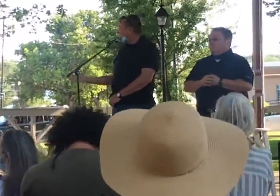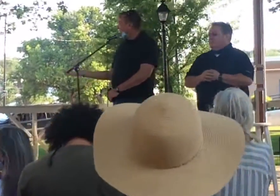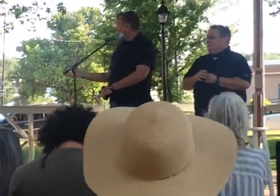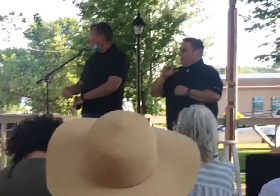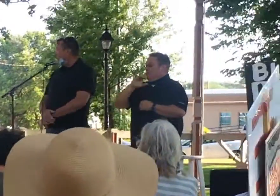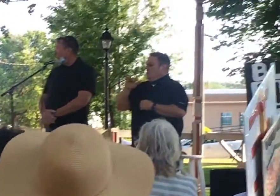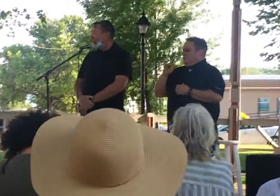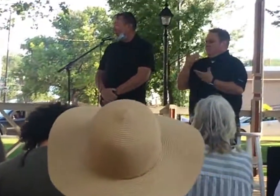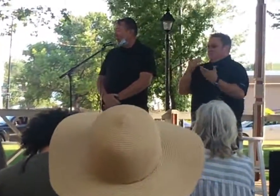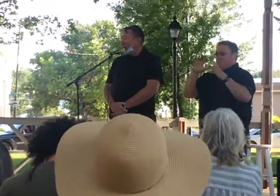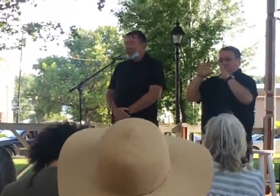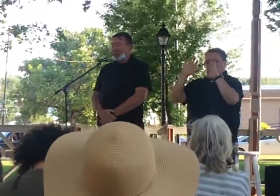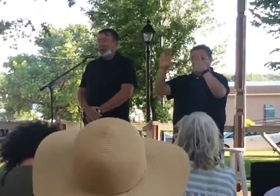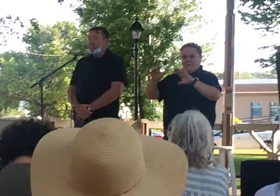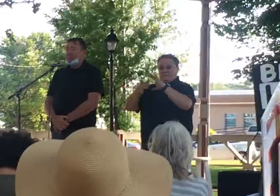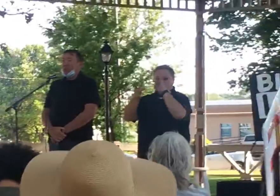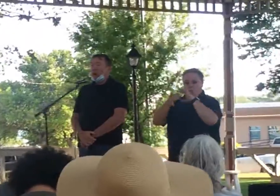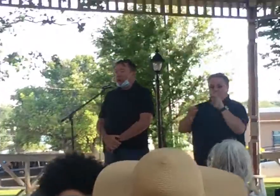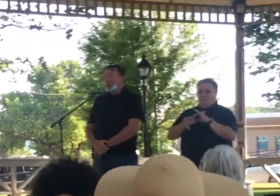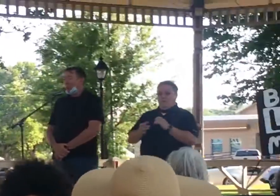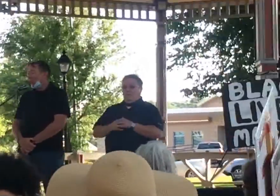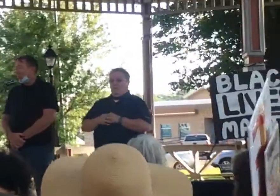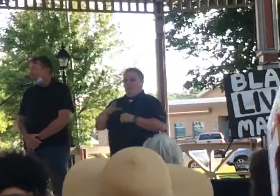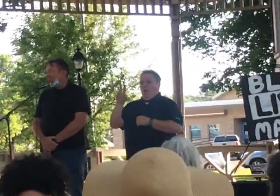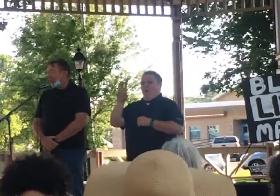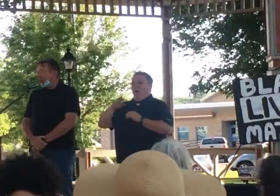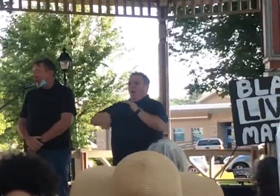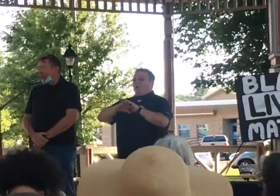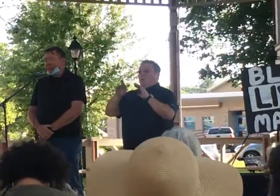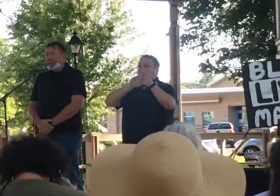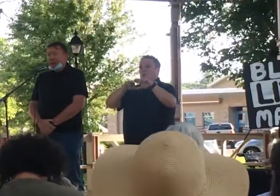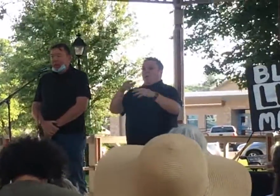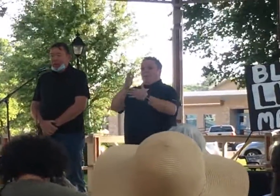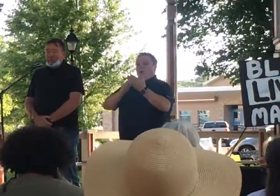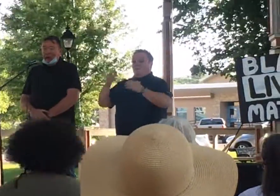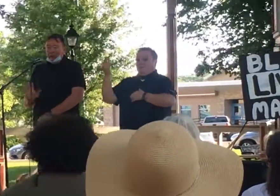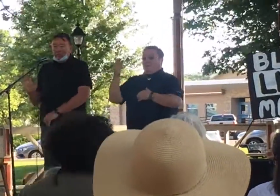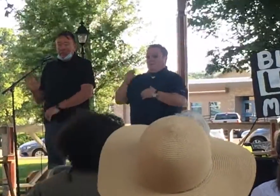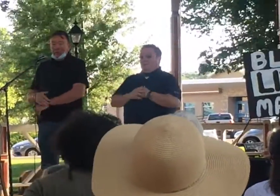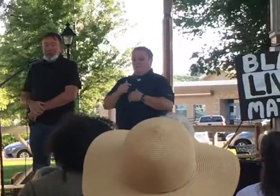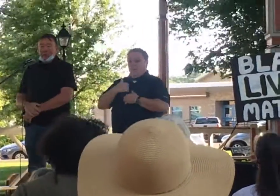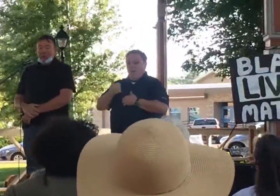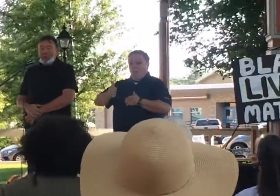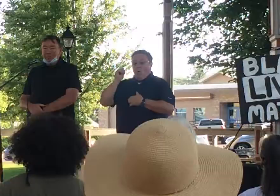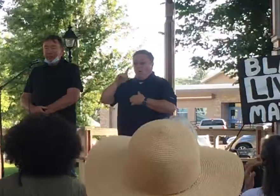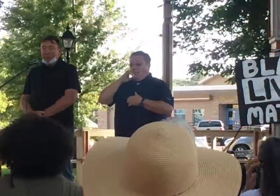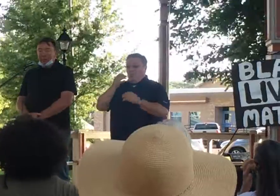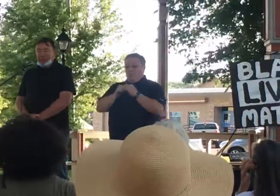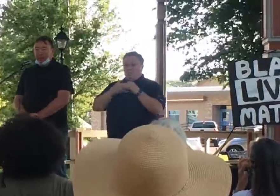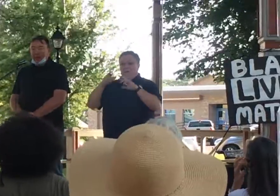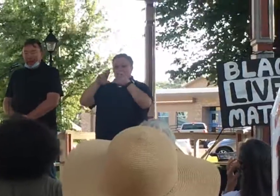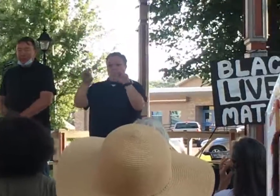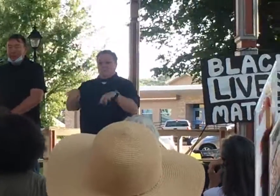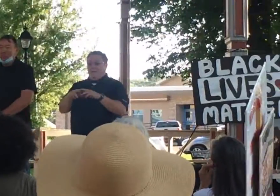It truly is a great story. It's a underreported piece of history. I won't bore you with my resume,